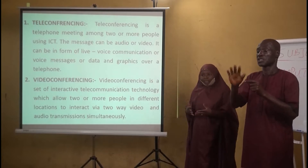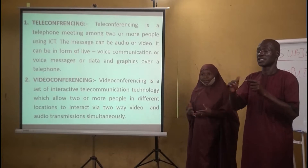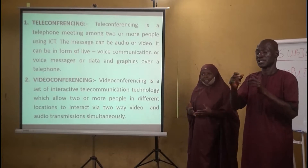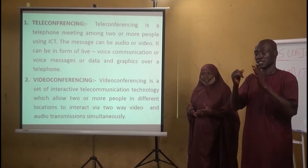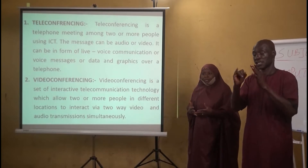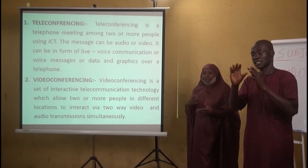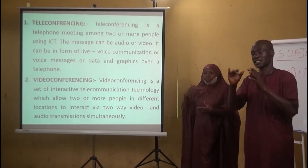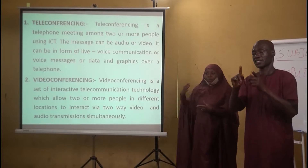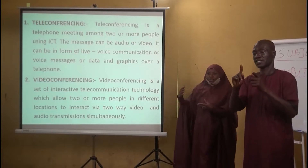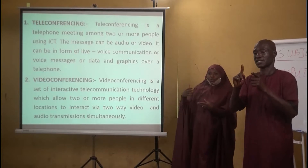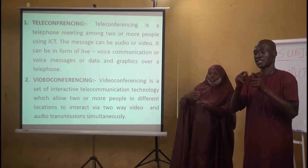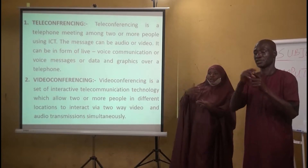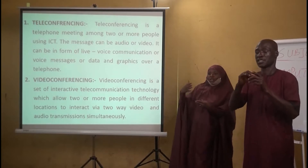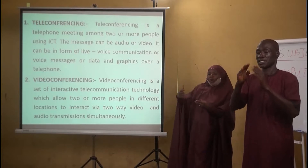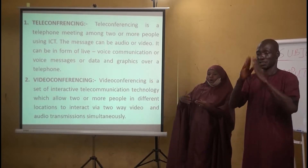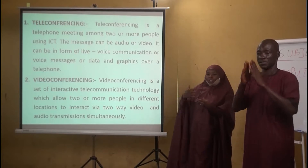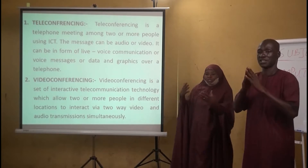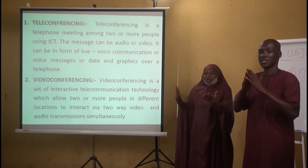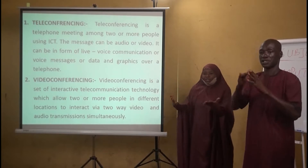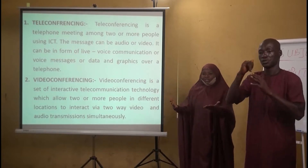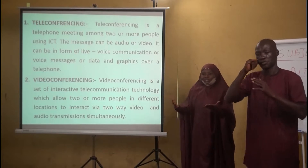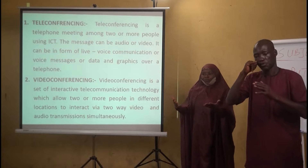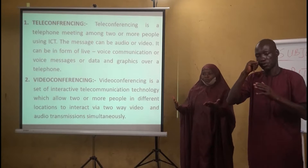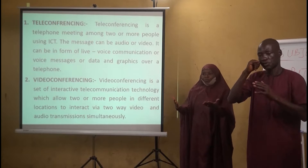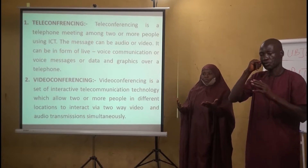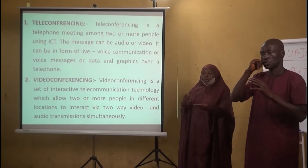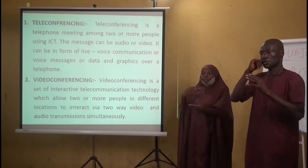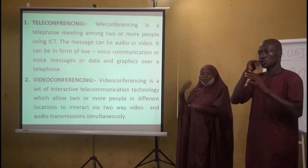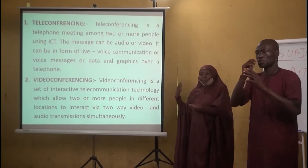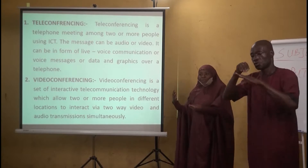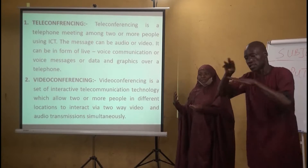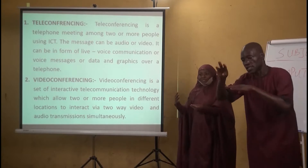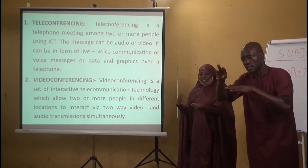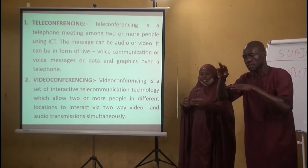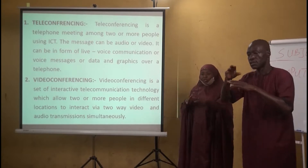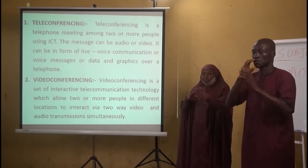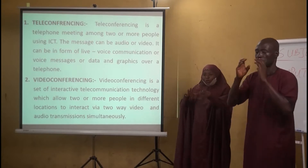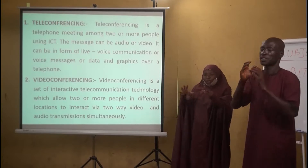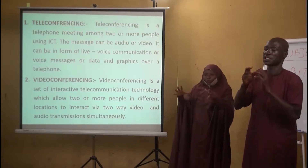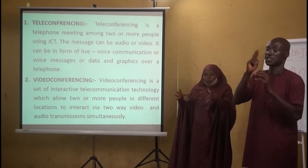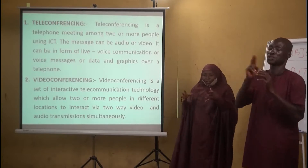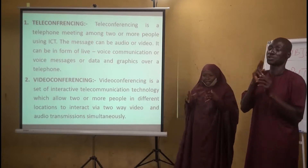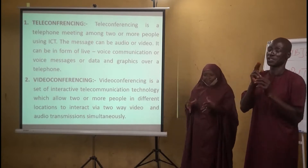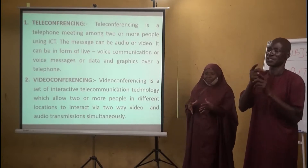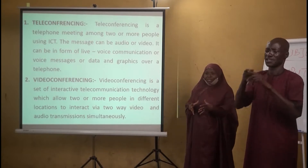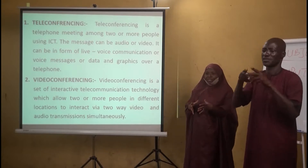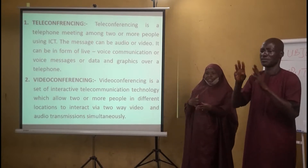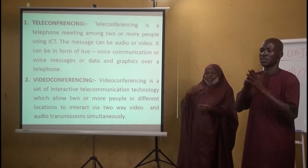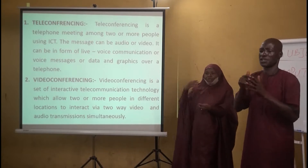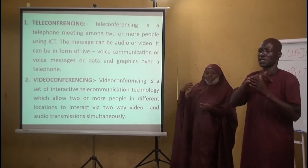meeting based use on our what? Our system by communicating. We will have the meeting using